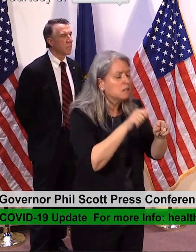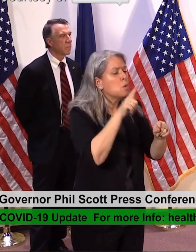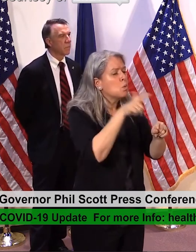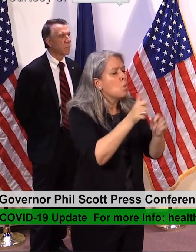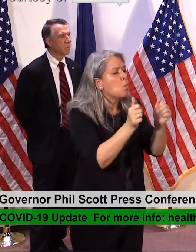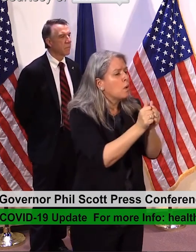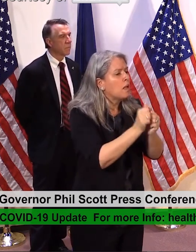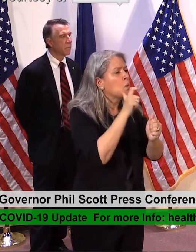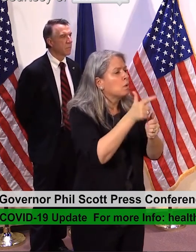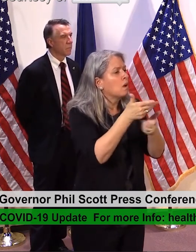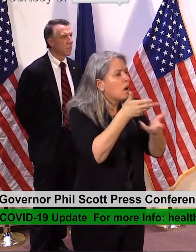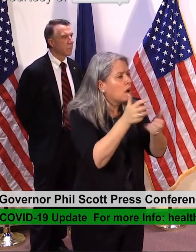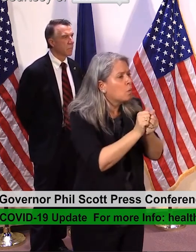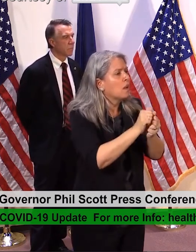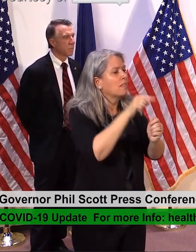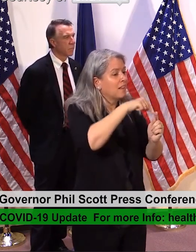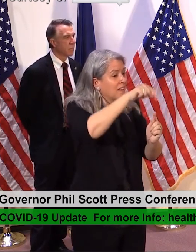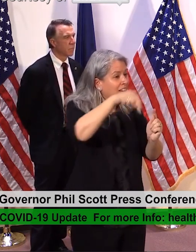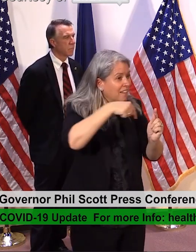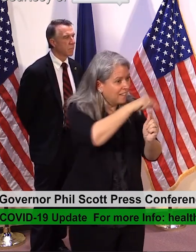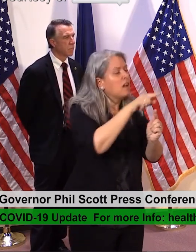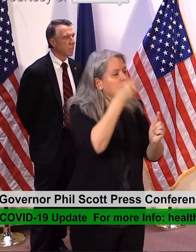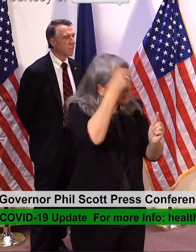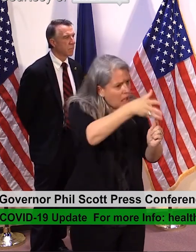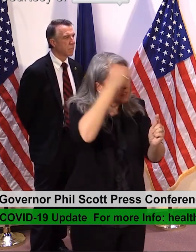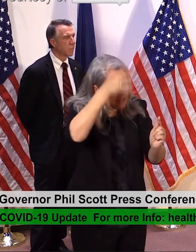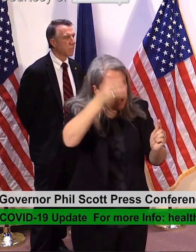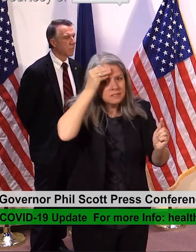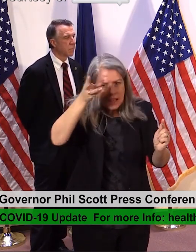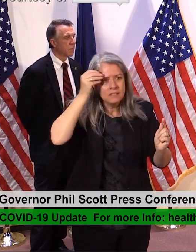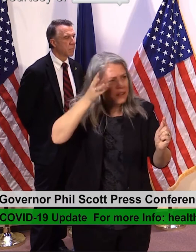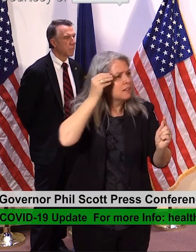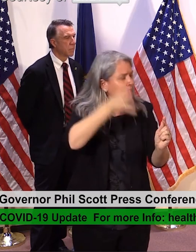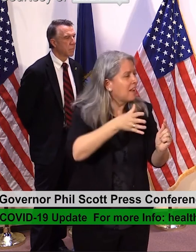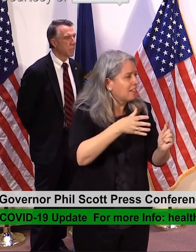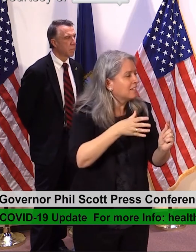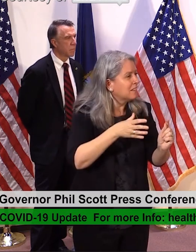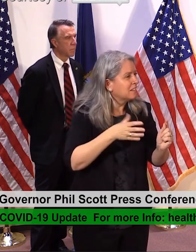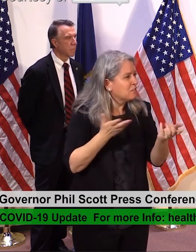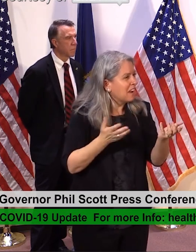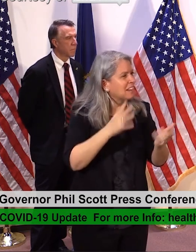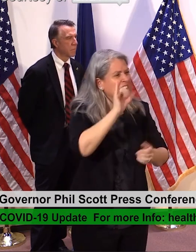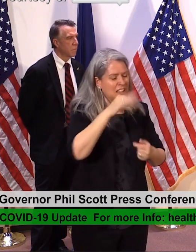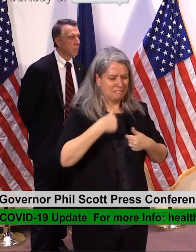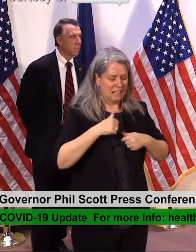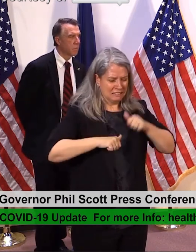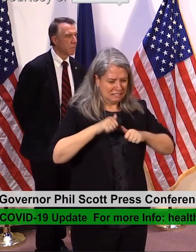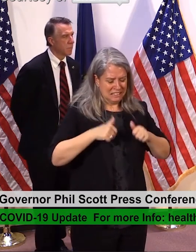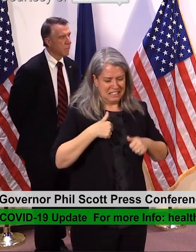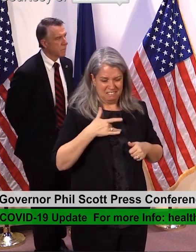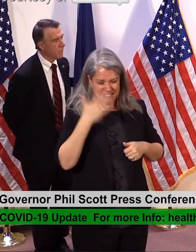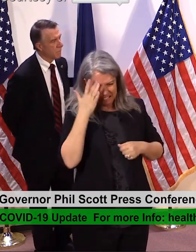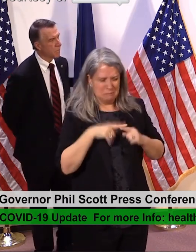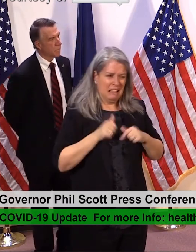tracing with the help of that individual so that you can appropriately recommend quarantine for those who